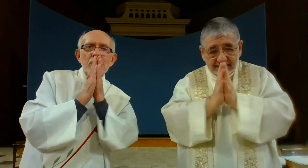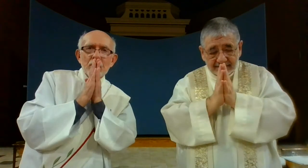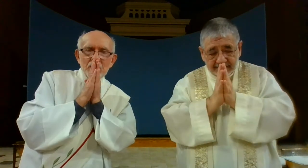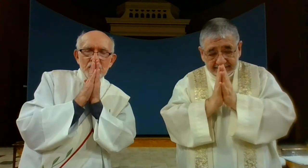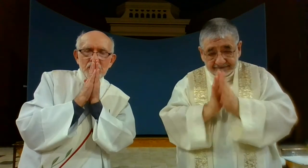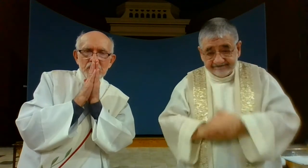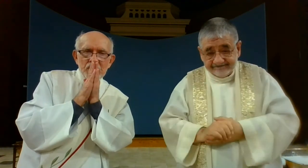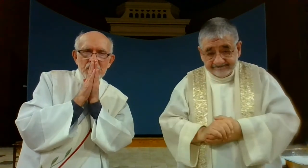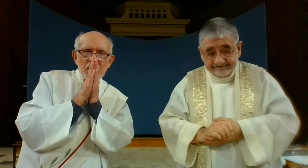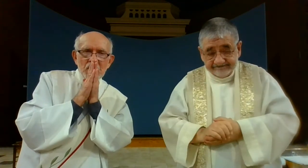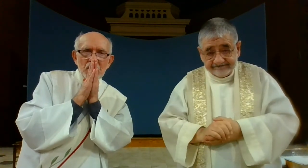Amen.